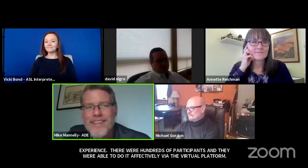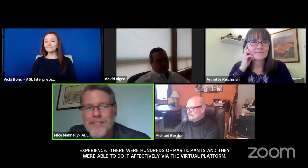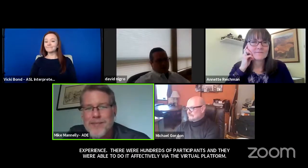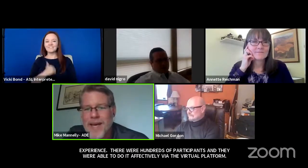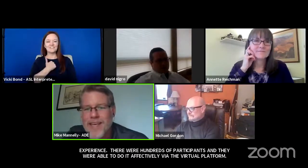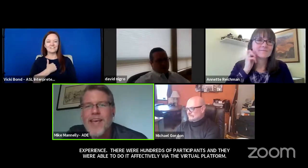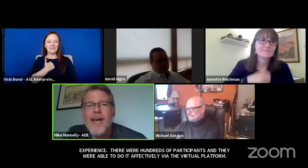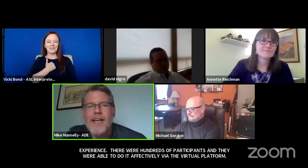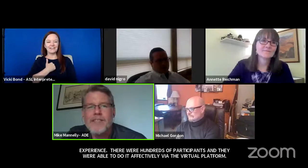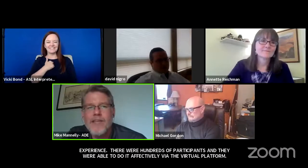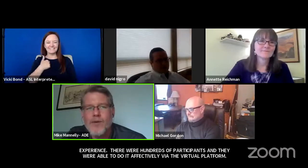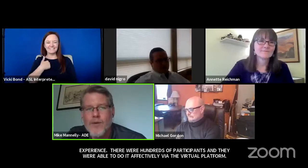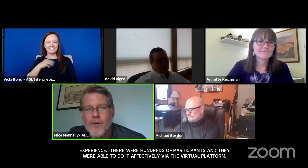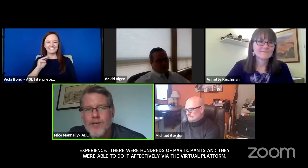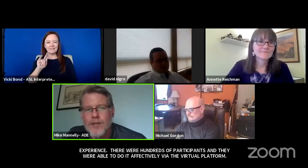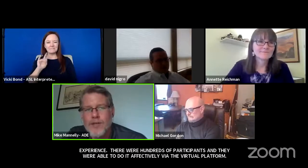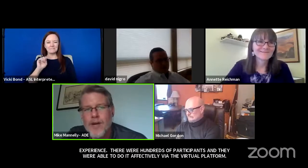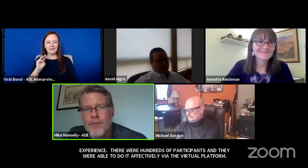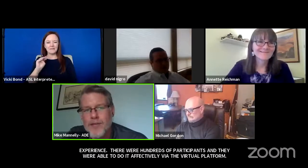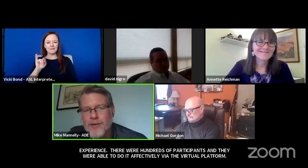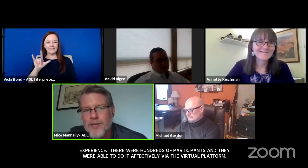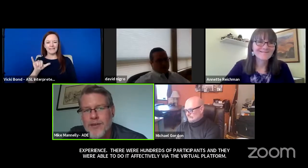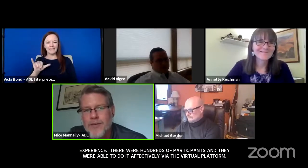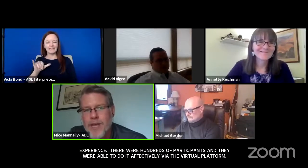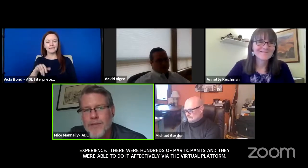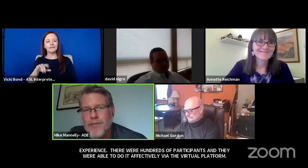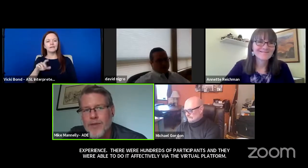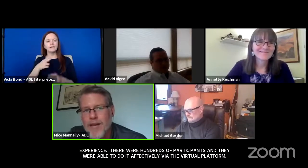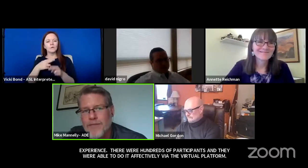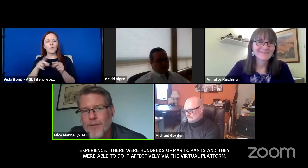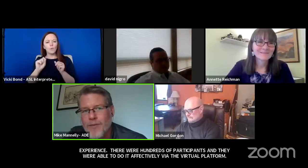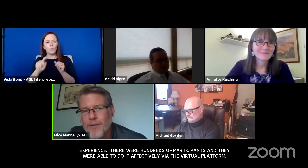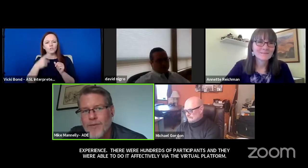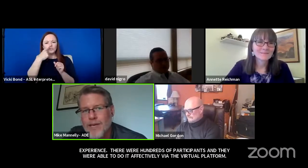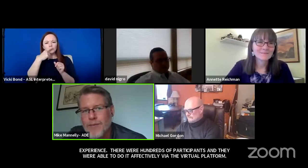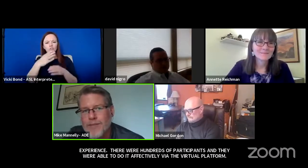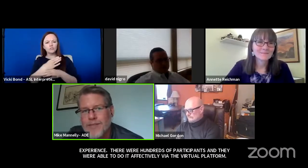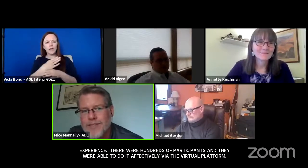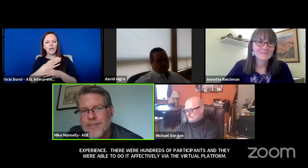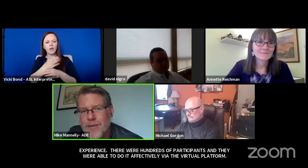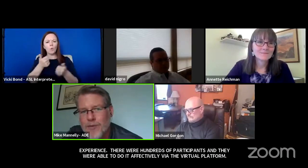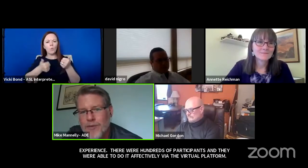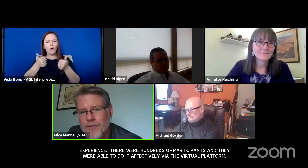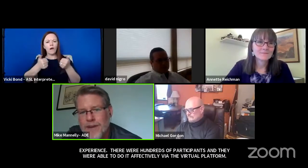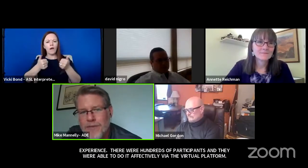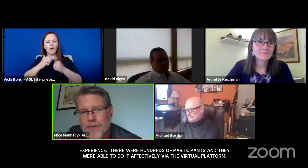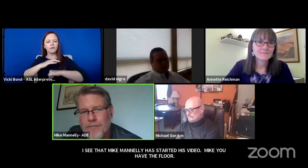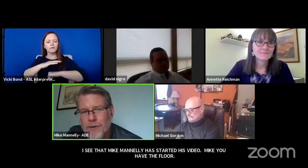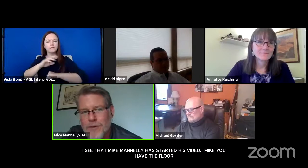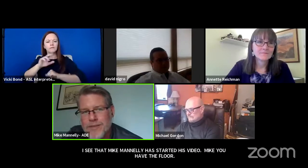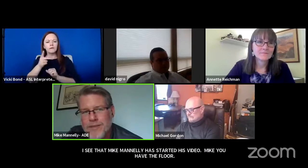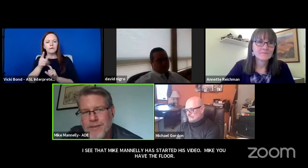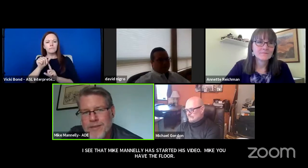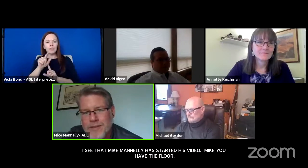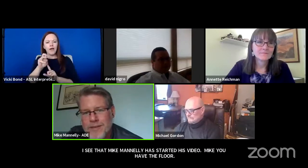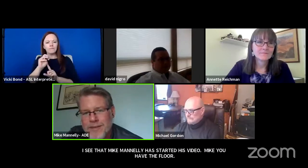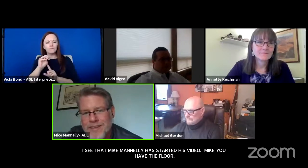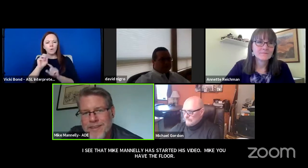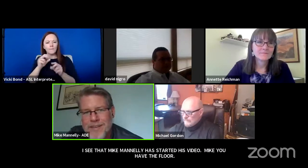Sorry, this is Mike. I just had a quick question. Can you share the name of the platform that was able to sustain more than 500